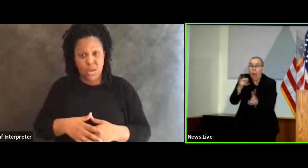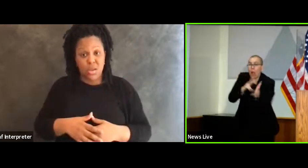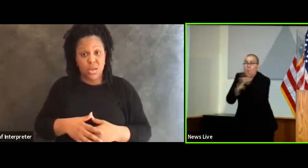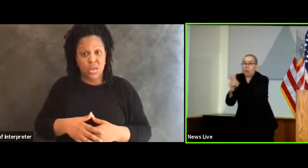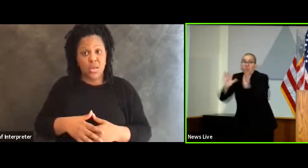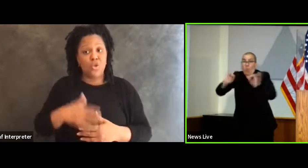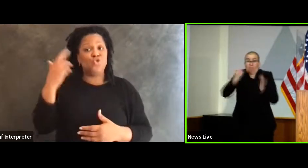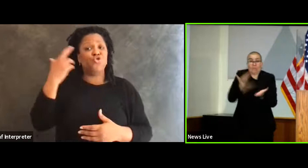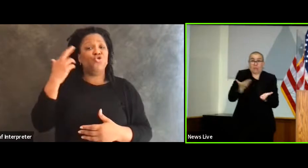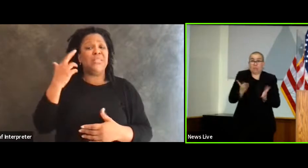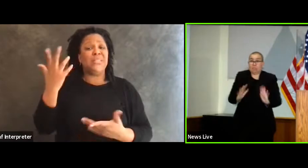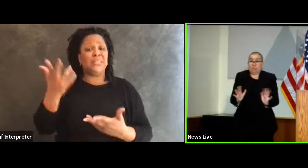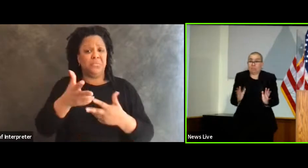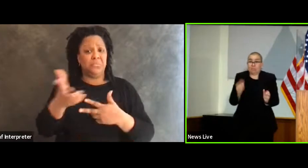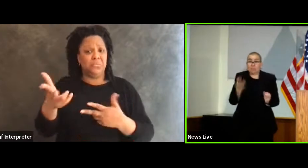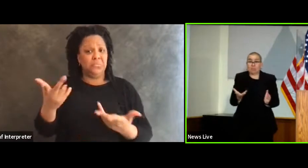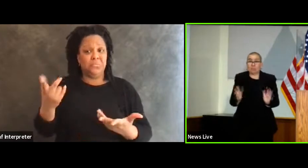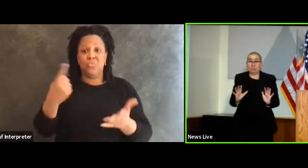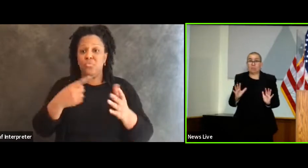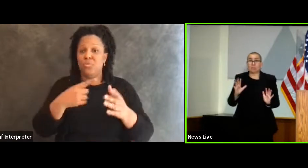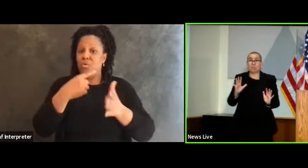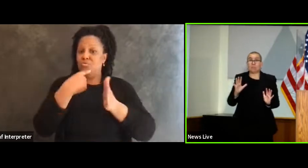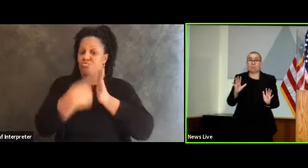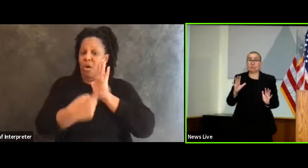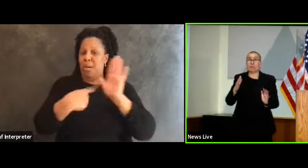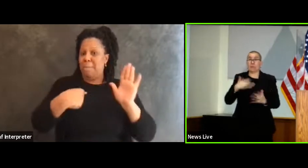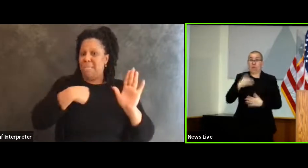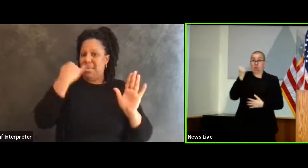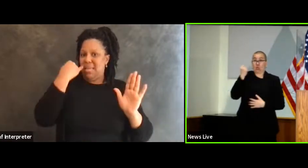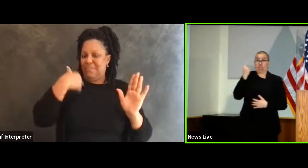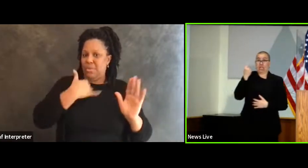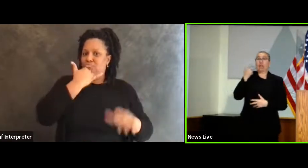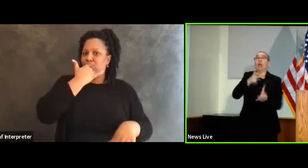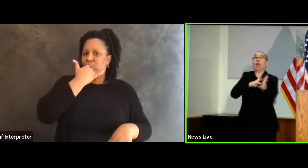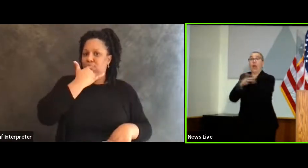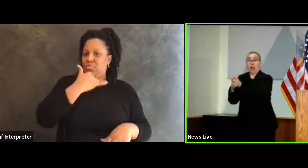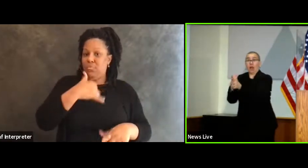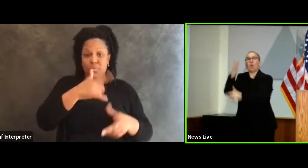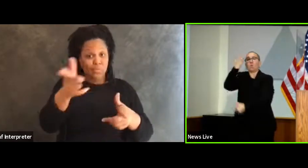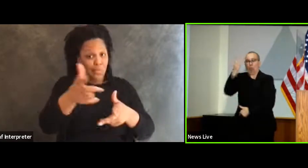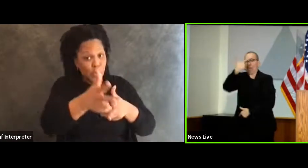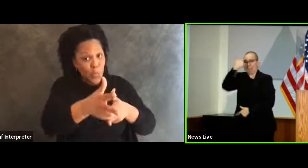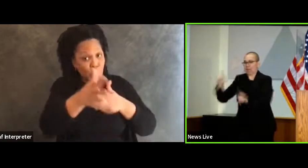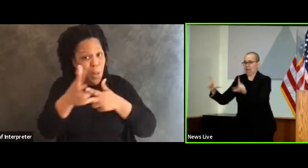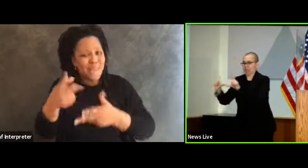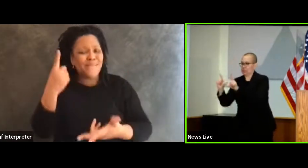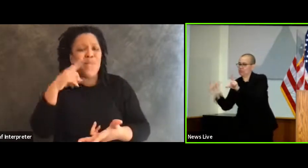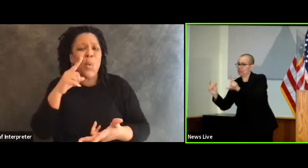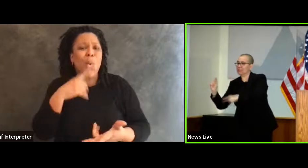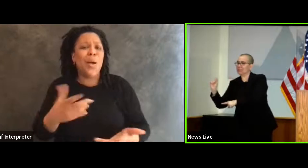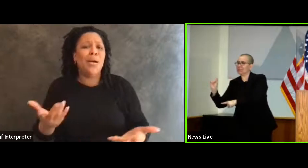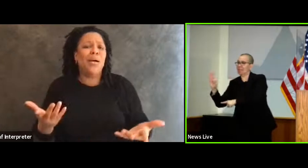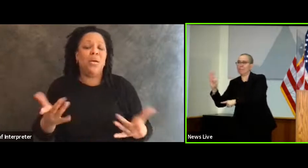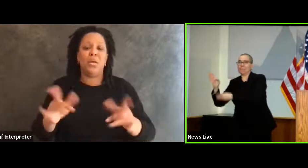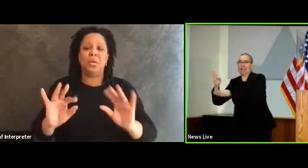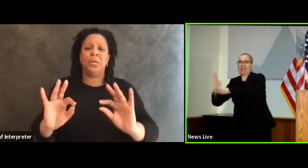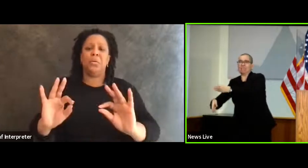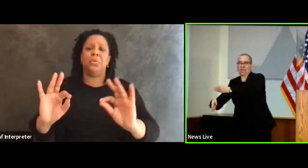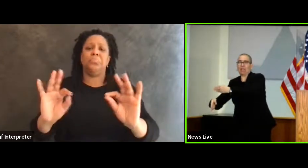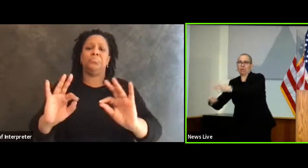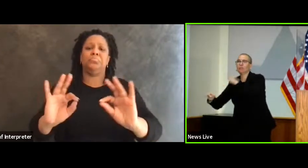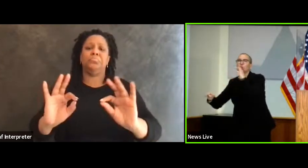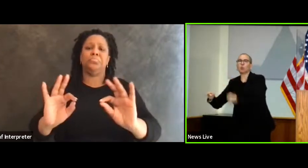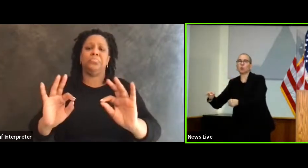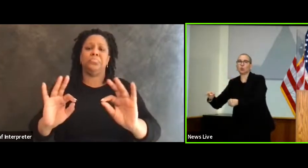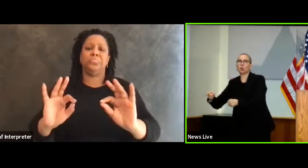corrected, but he was pulled over for a relatively misdemeanor, quite frankly,